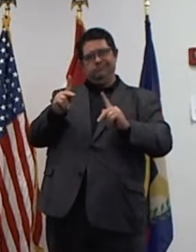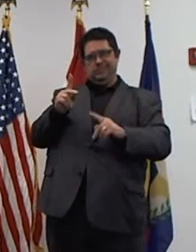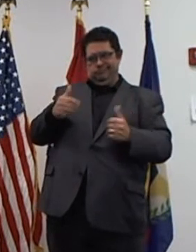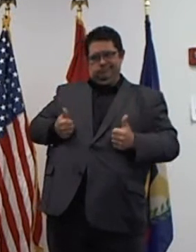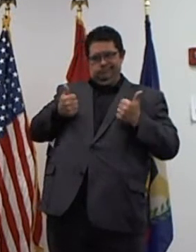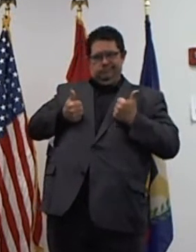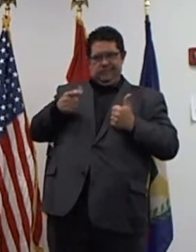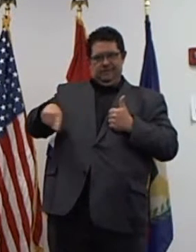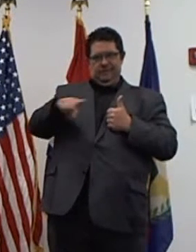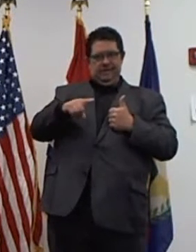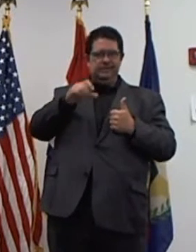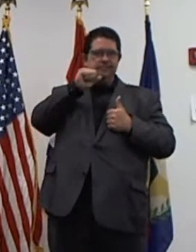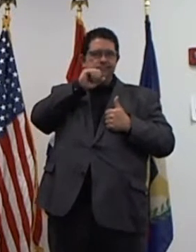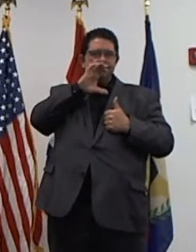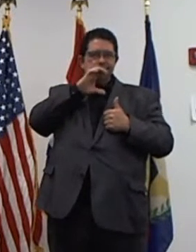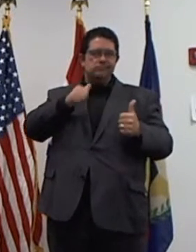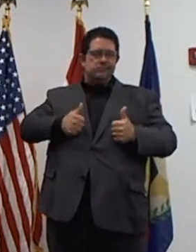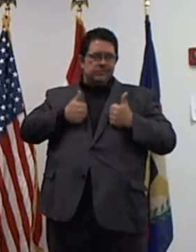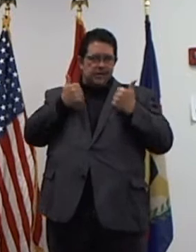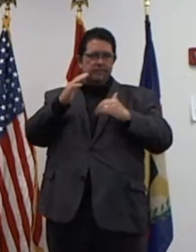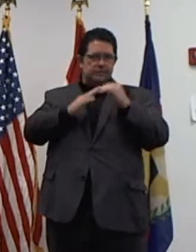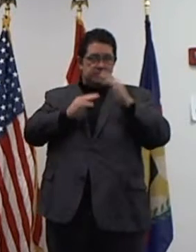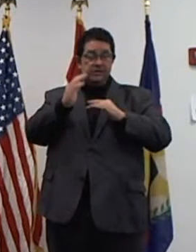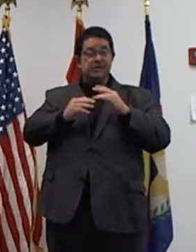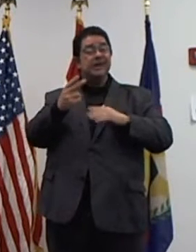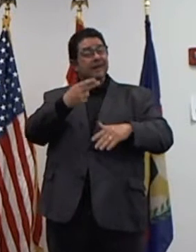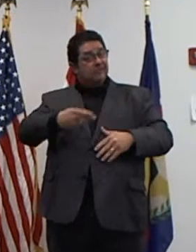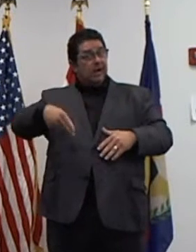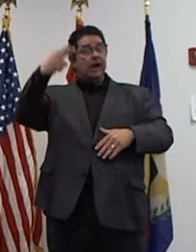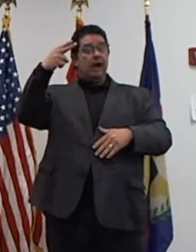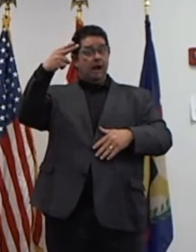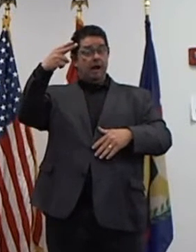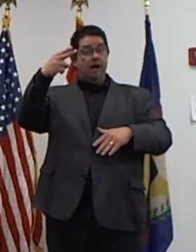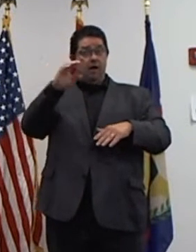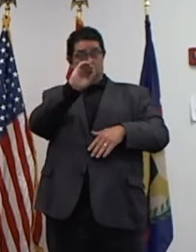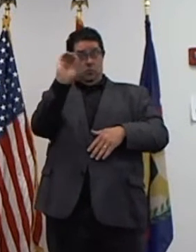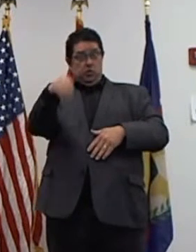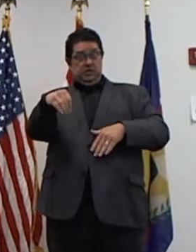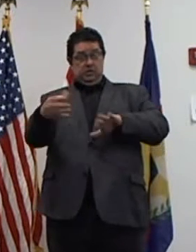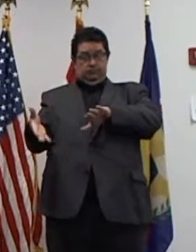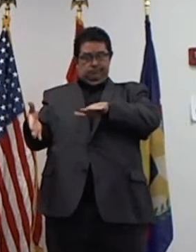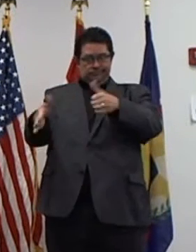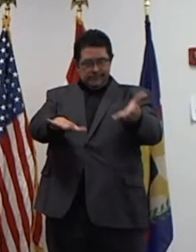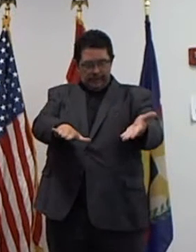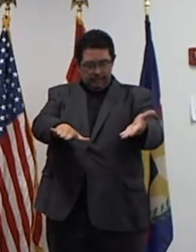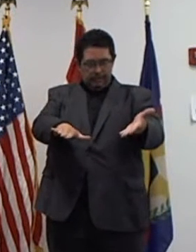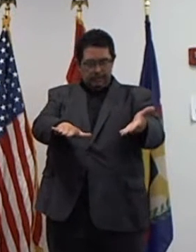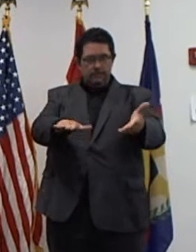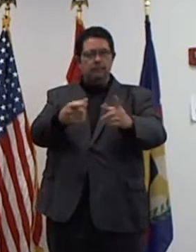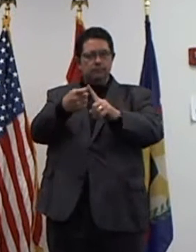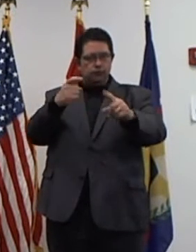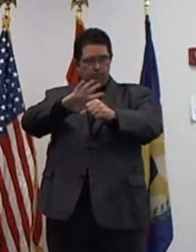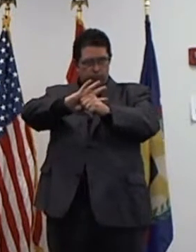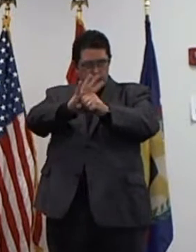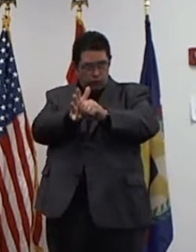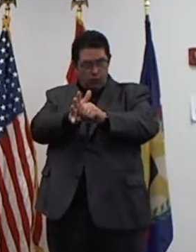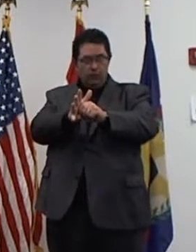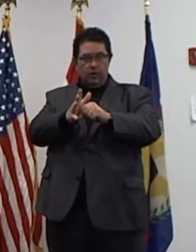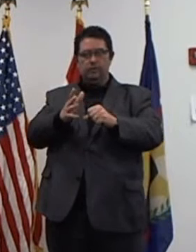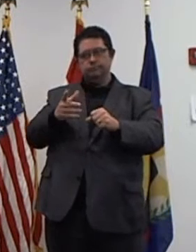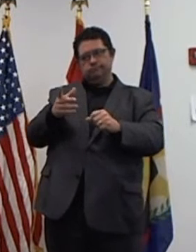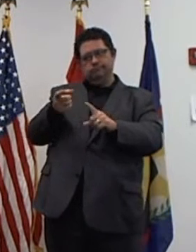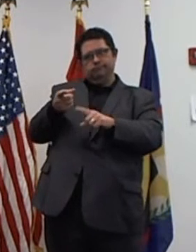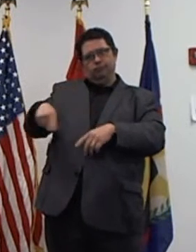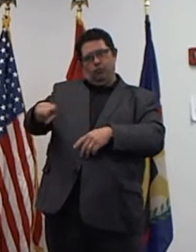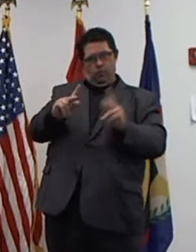facilities, and even a higher rate of loss of life is present from residents who are infected in these types of